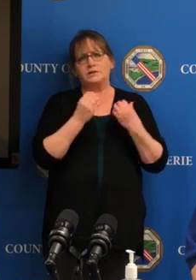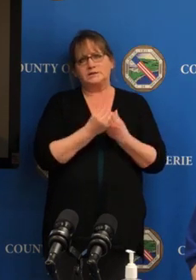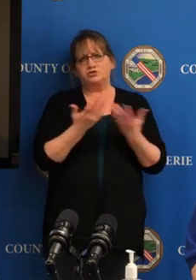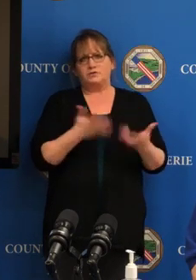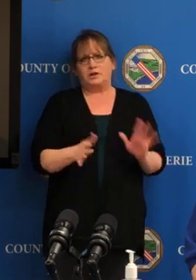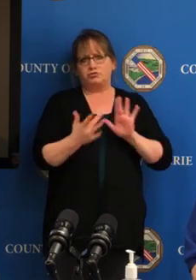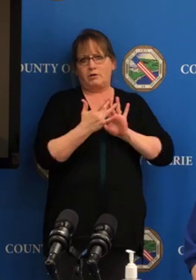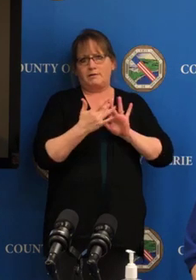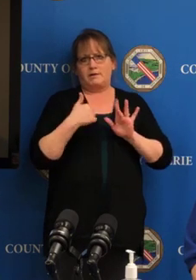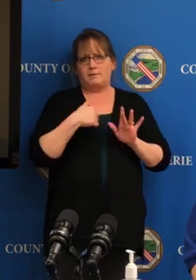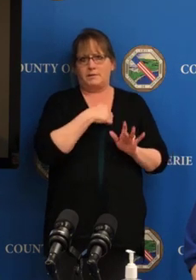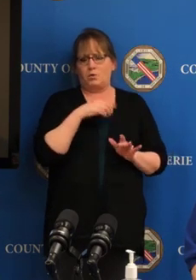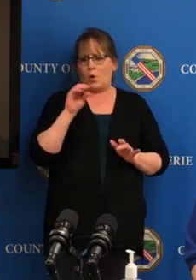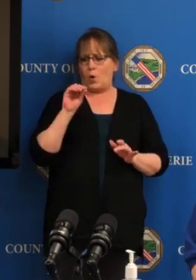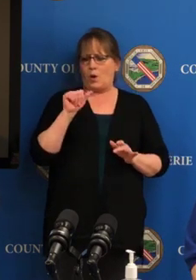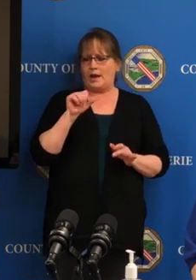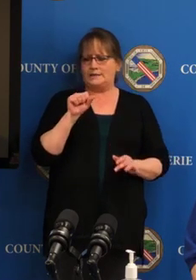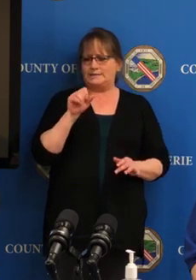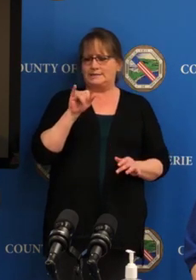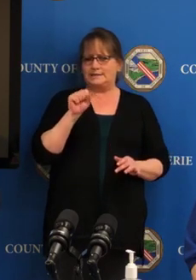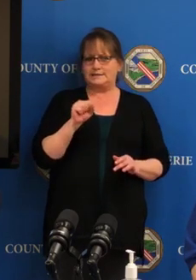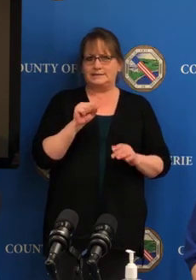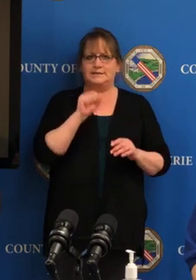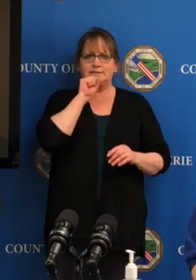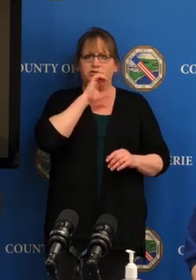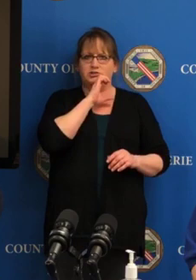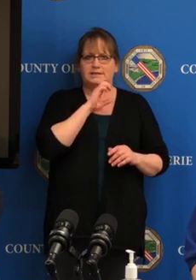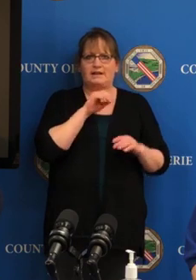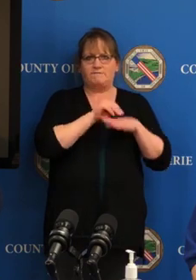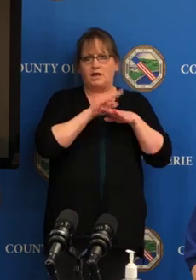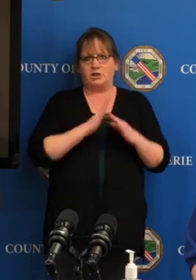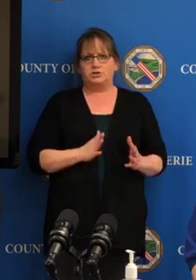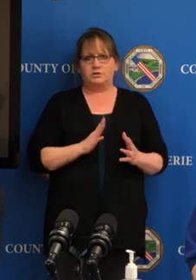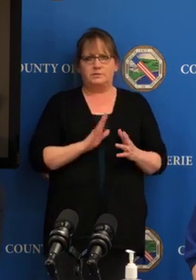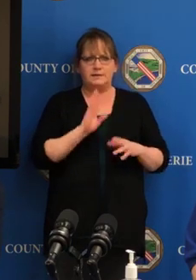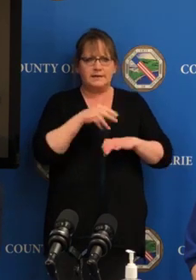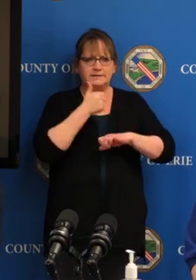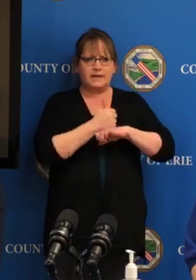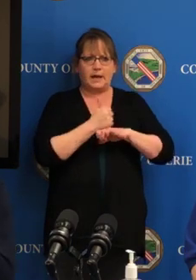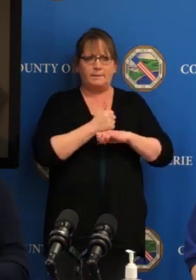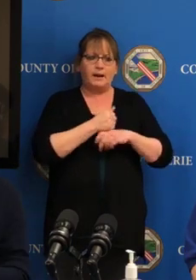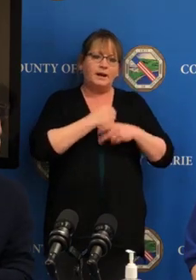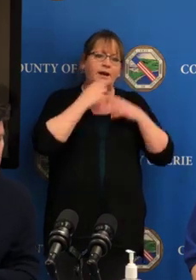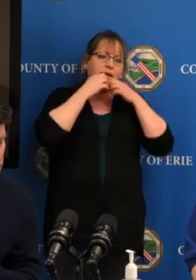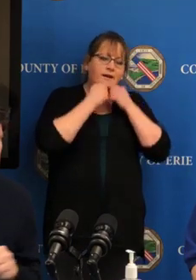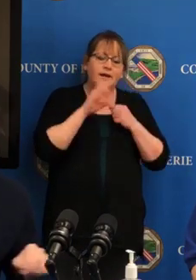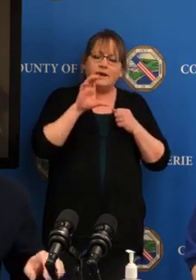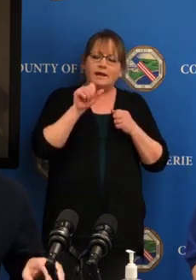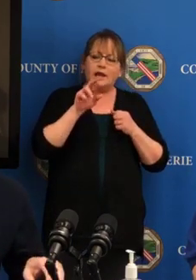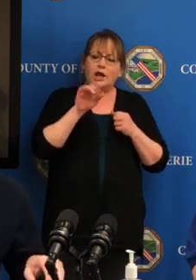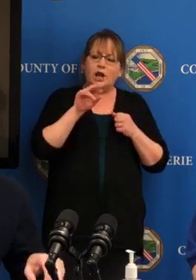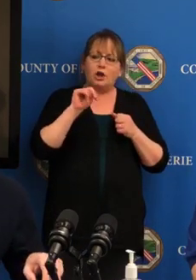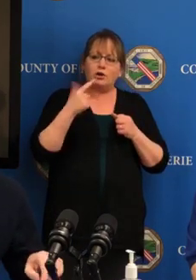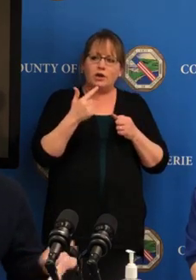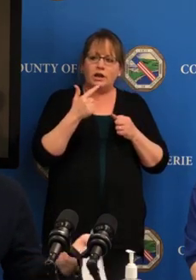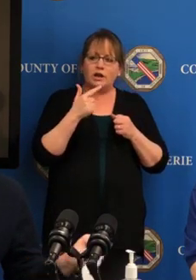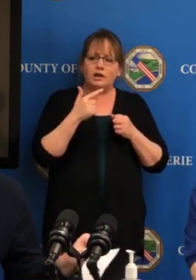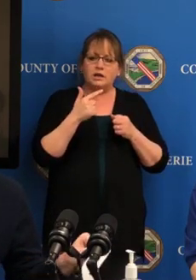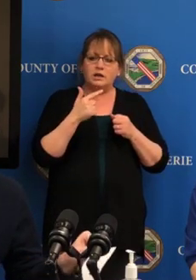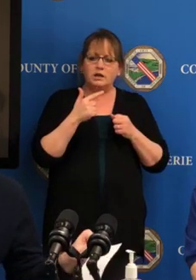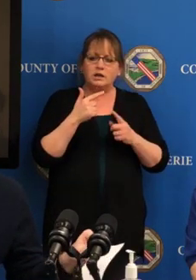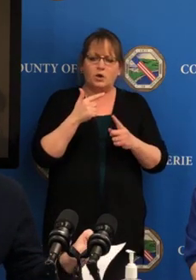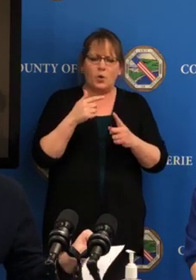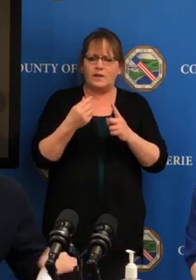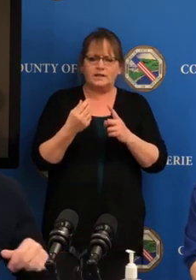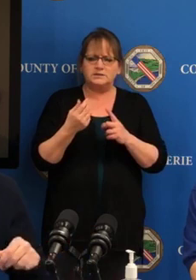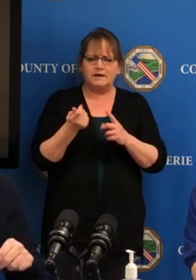One is Oasis Senior Advisors. They have set up caring cards for seniors program. Actually, why don't we go, that's the